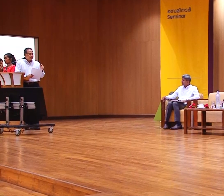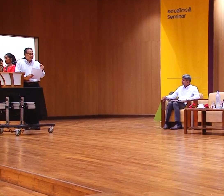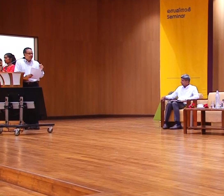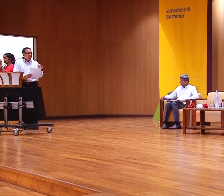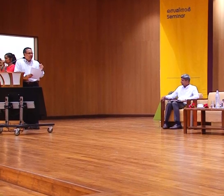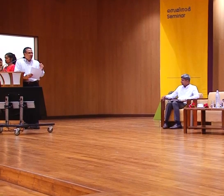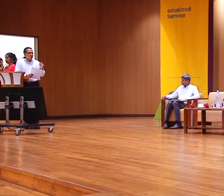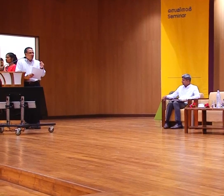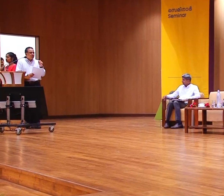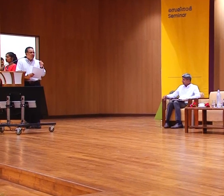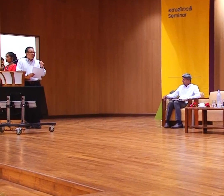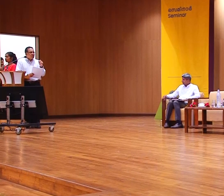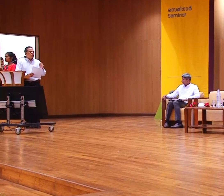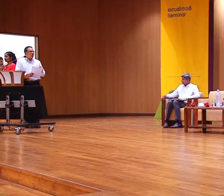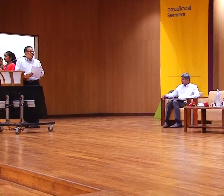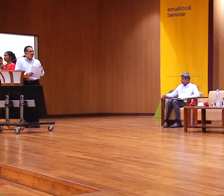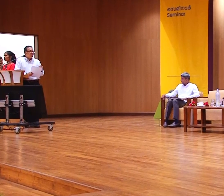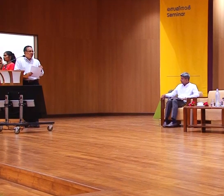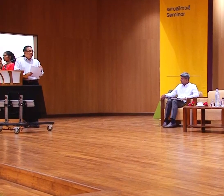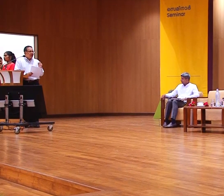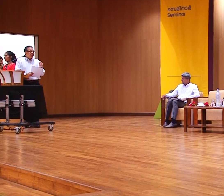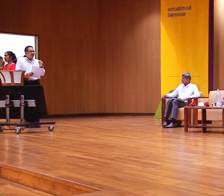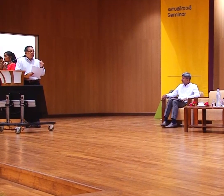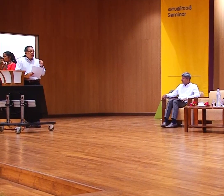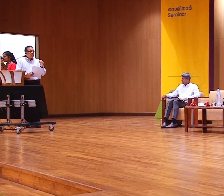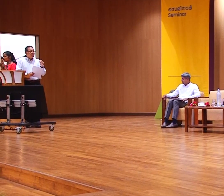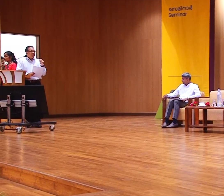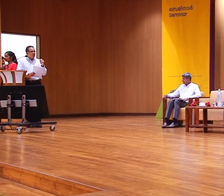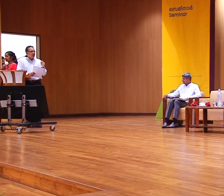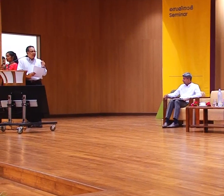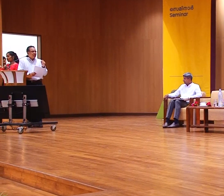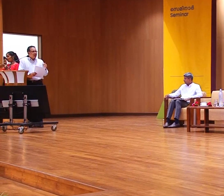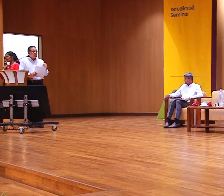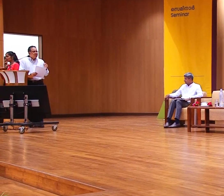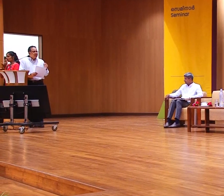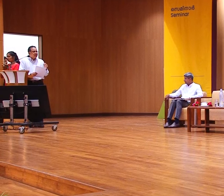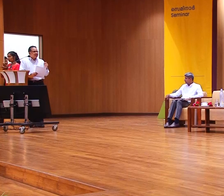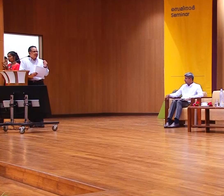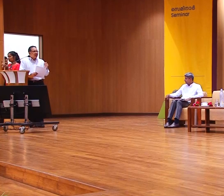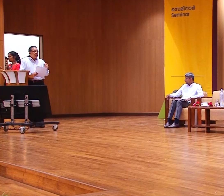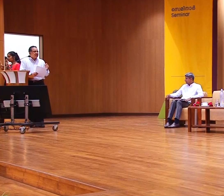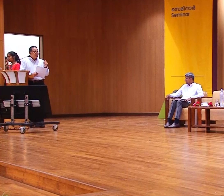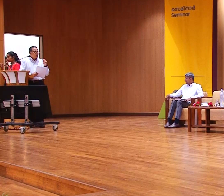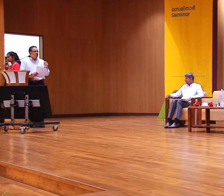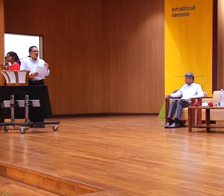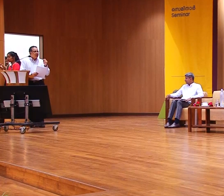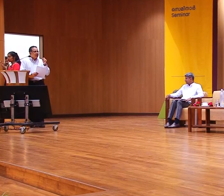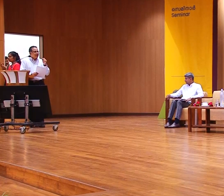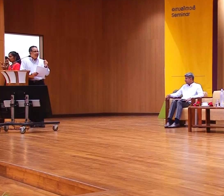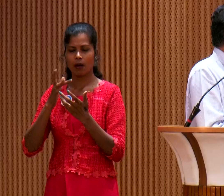system. Not many people talk openly about it, but I think after working in multiple states, Kerala has